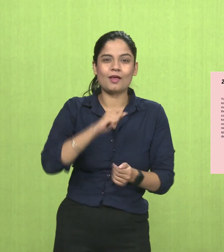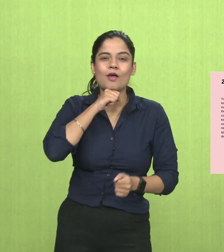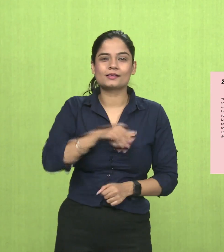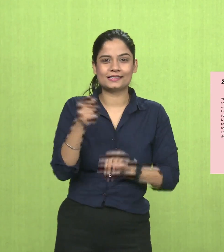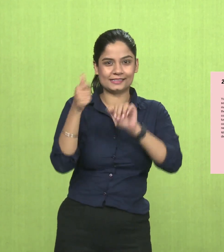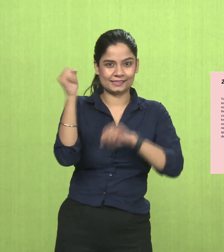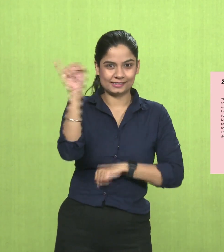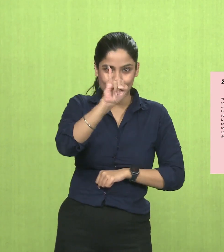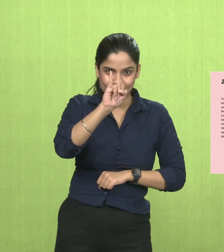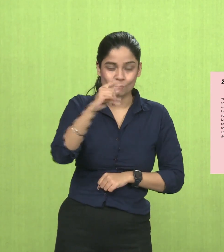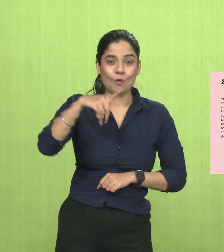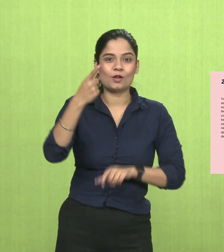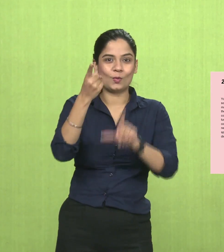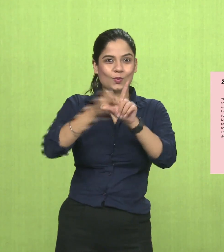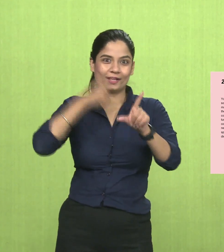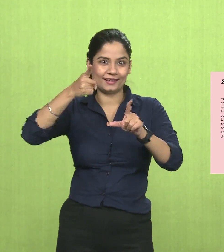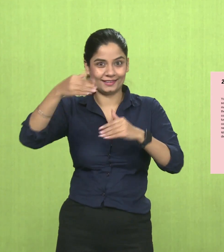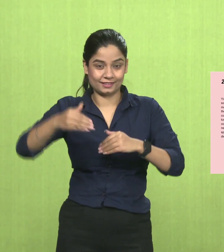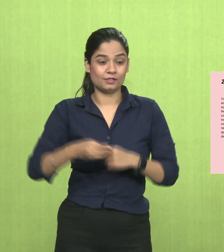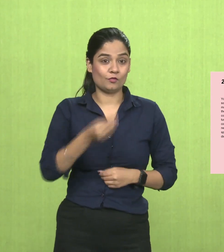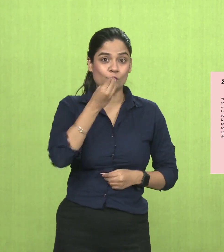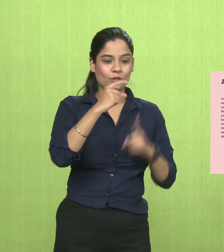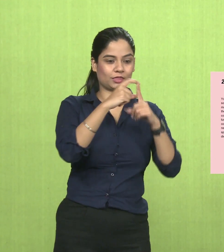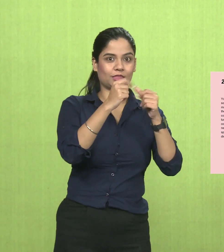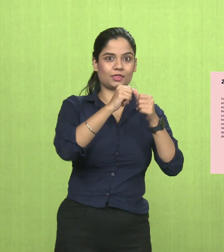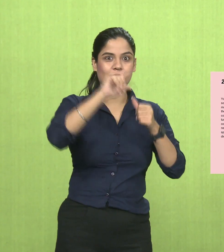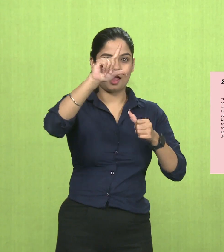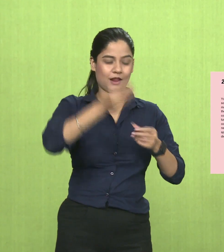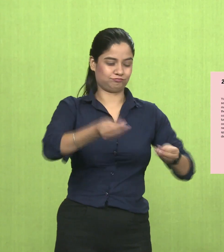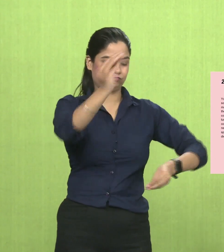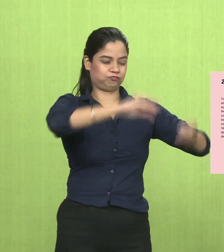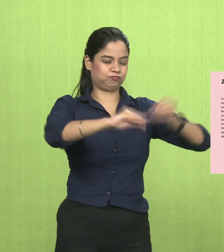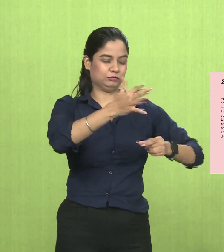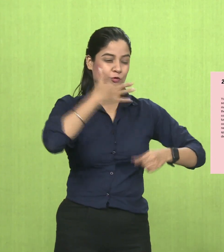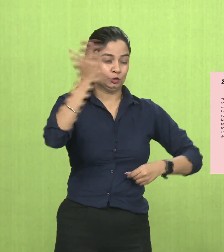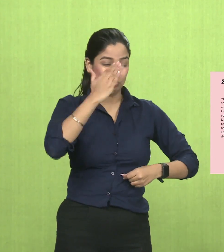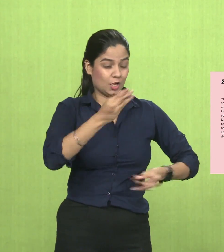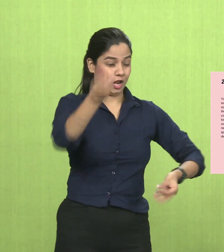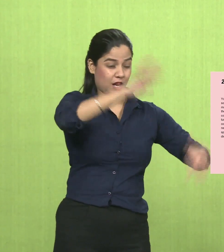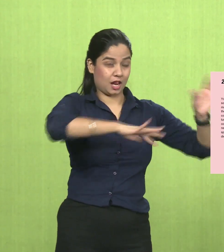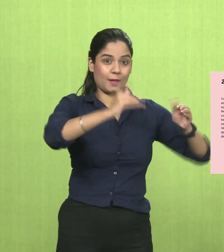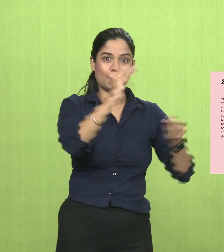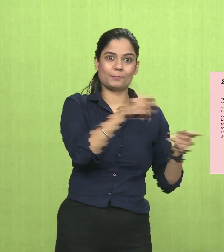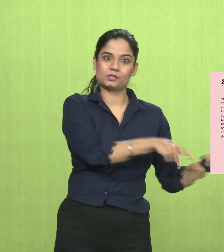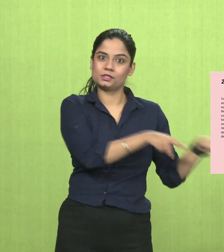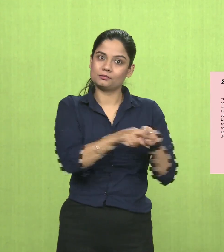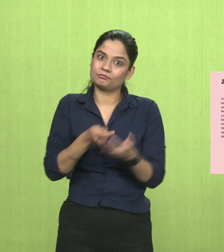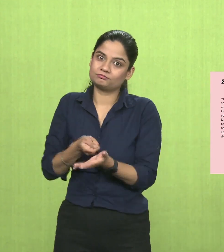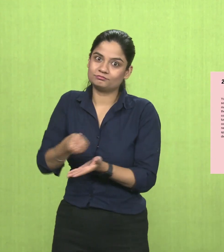For a baby of 6 months or 1 year, if we want to feed a dal, we will not add